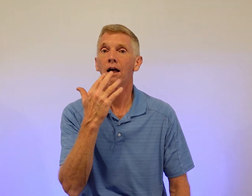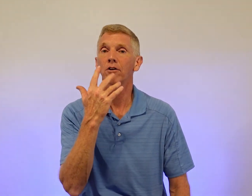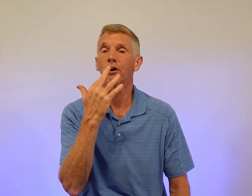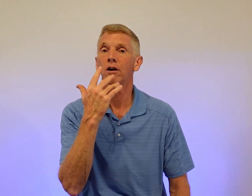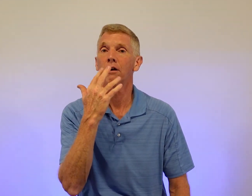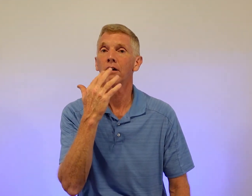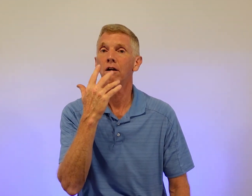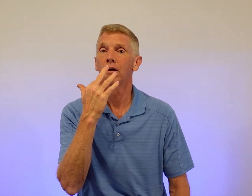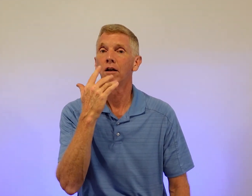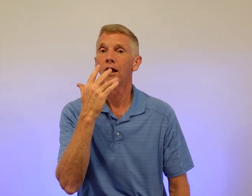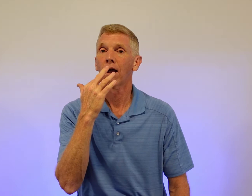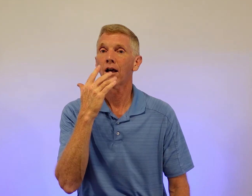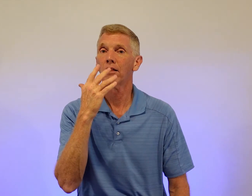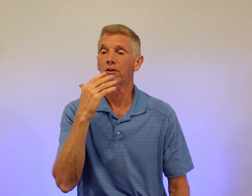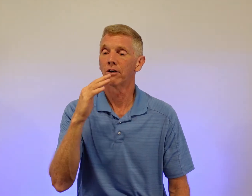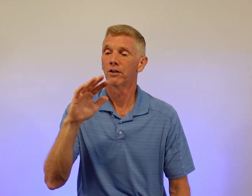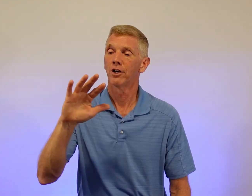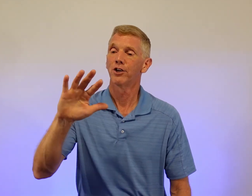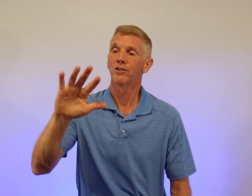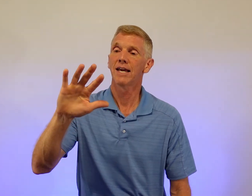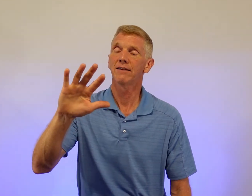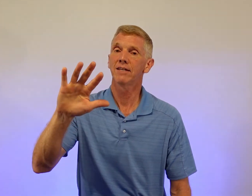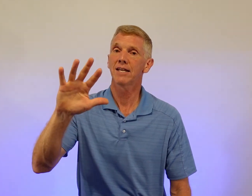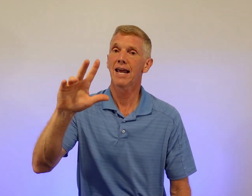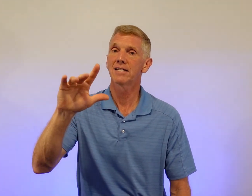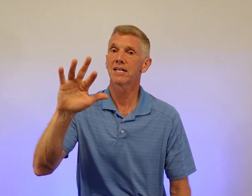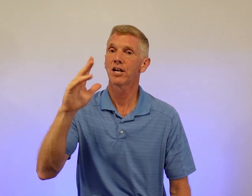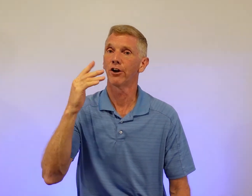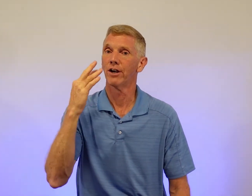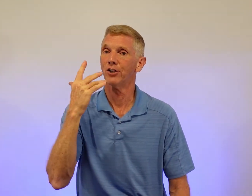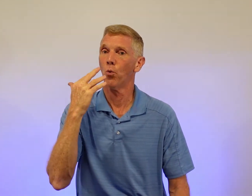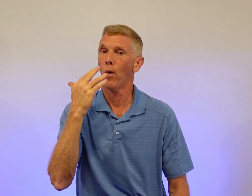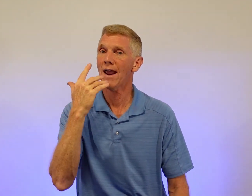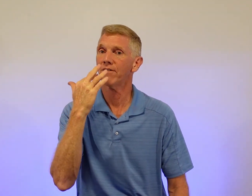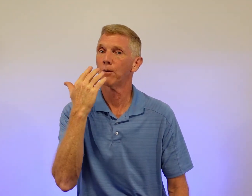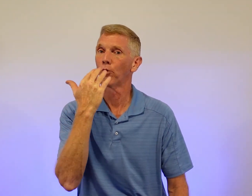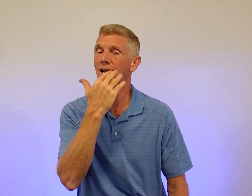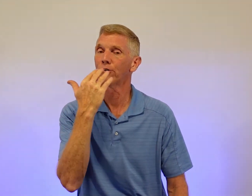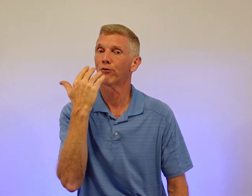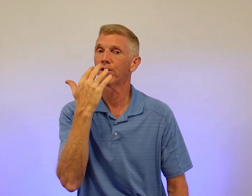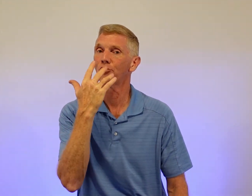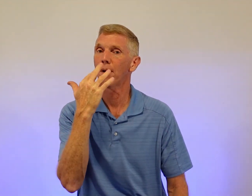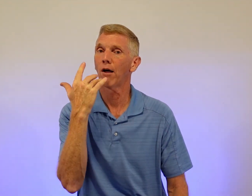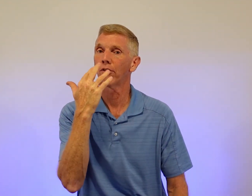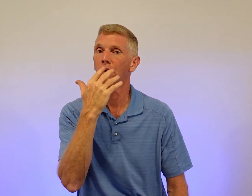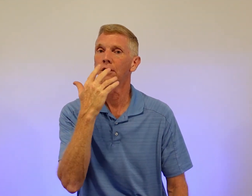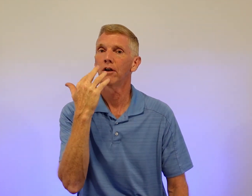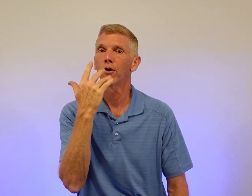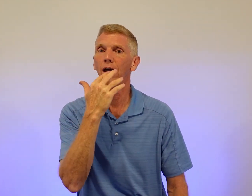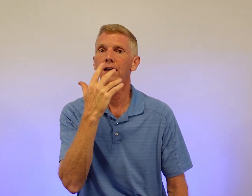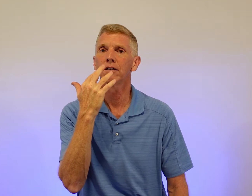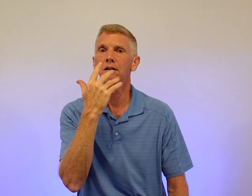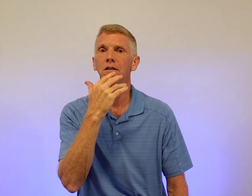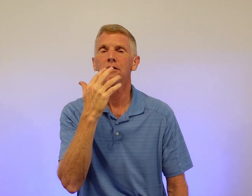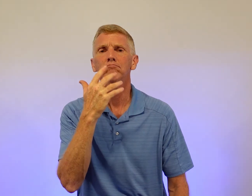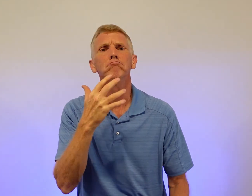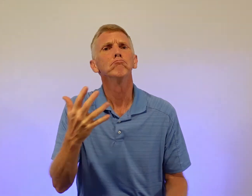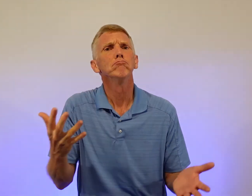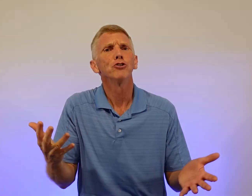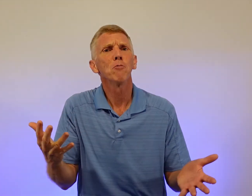Color. Color. You're taking these hands here and you're waving them right here in front of your mouth. Okay? You might